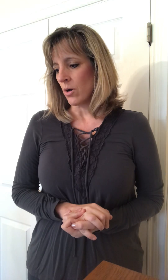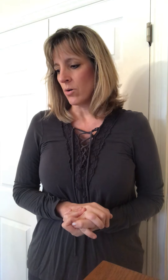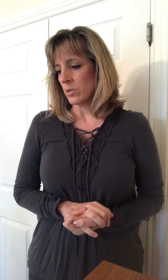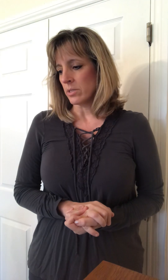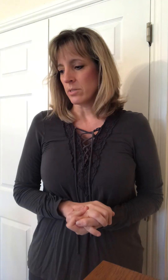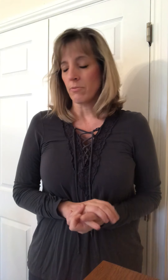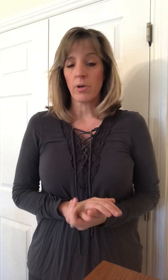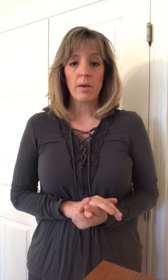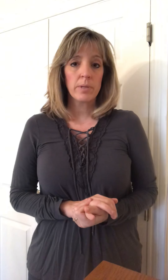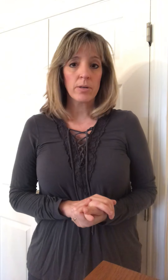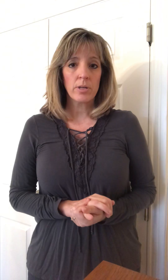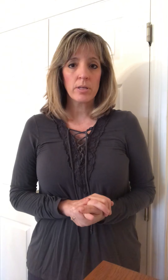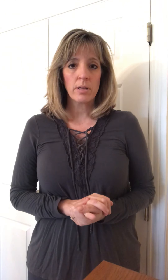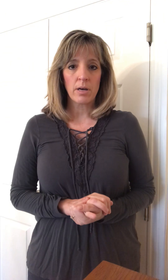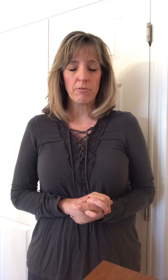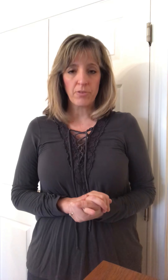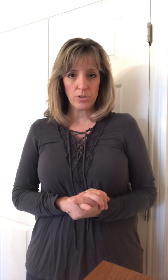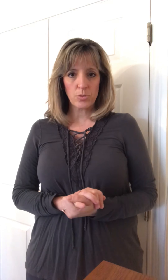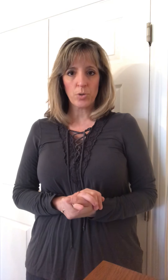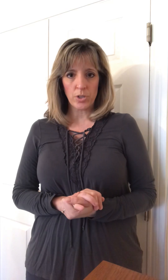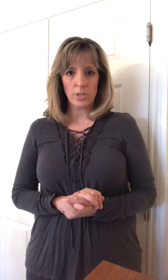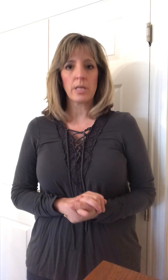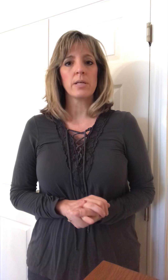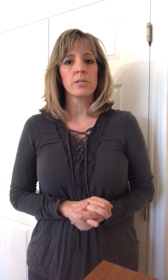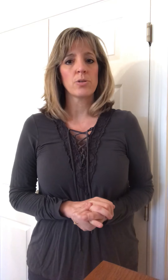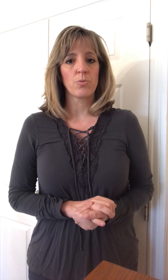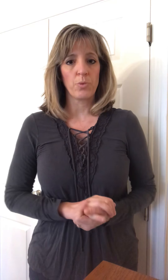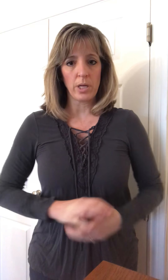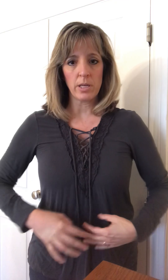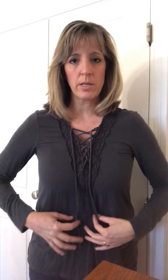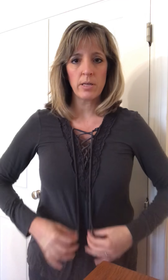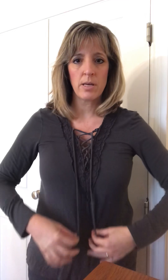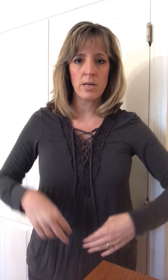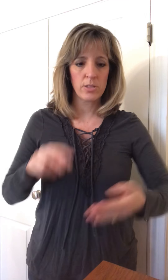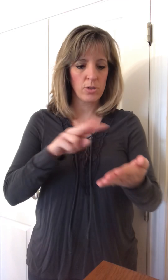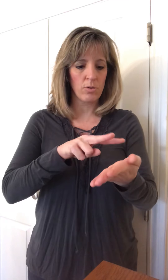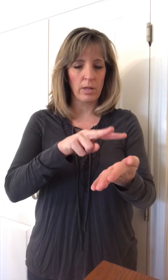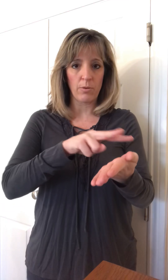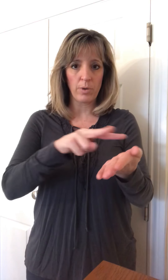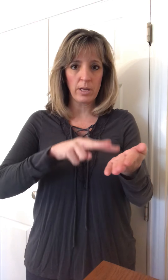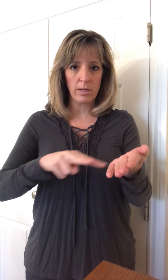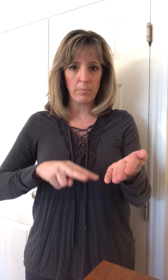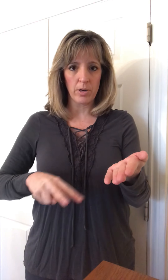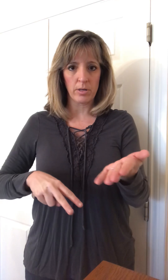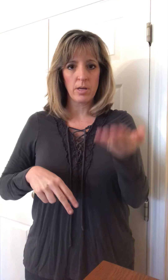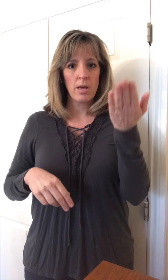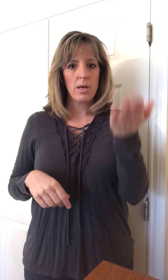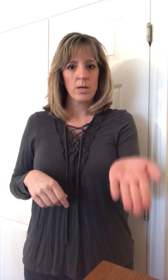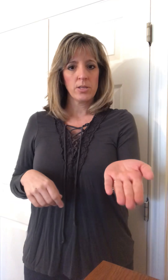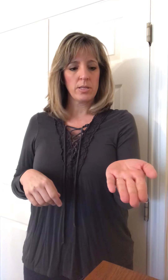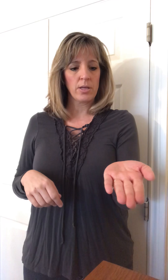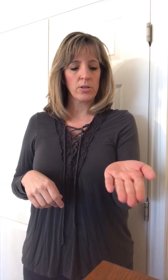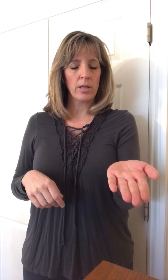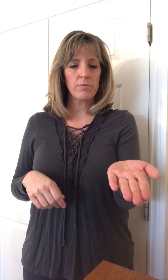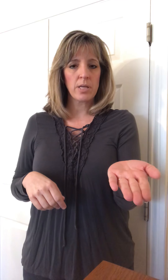So this is the vocabulary. The first word is read. So like reading a book. You take your left hand,